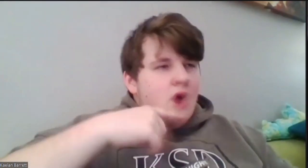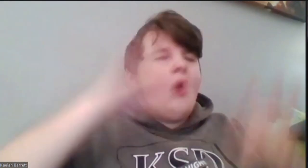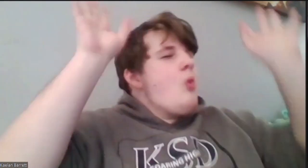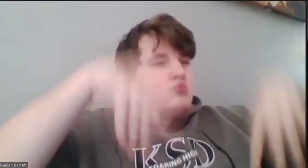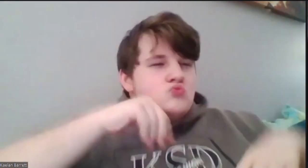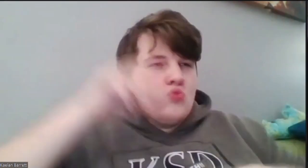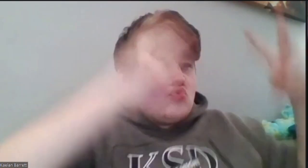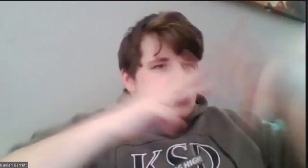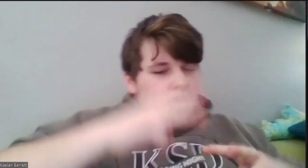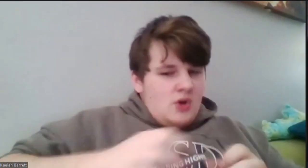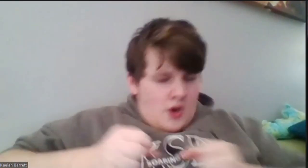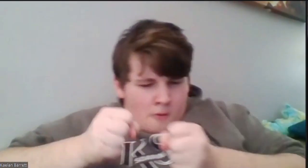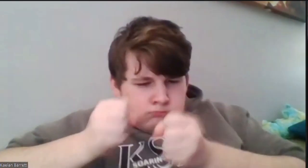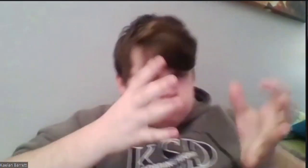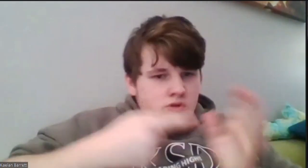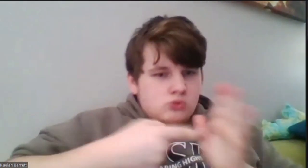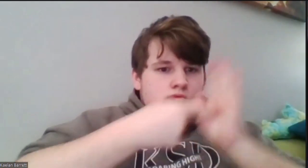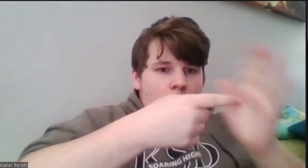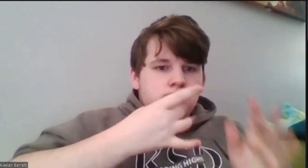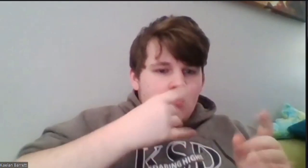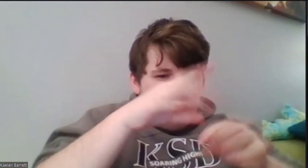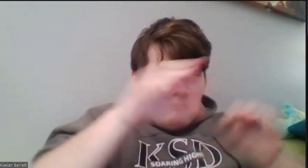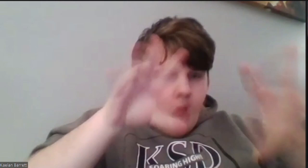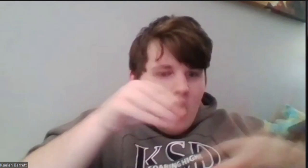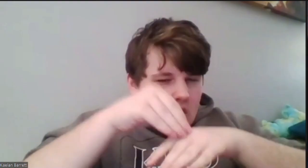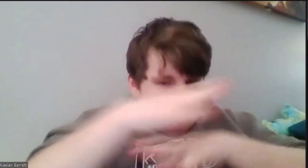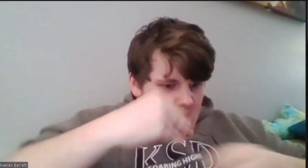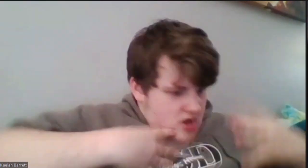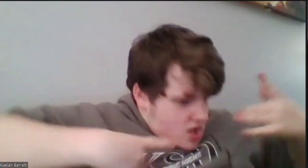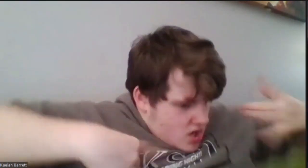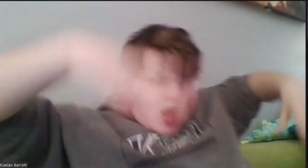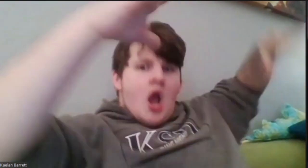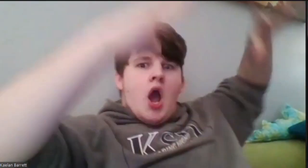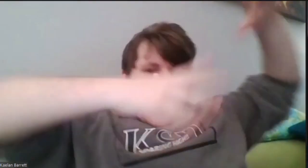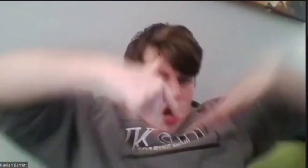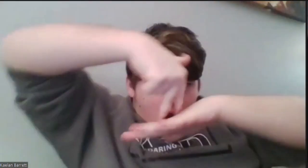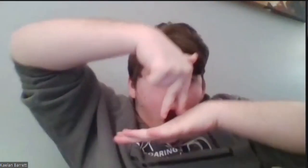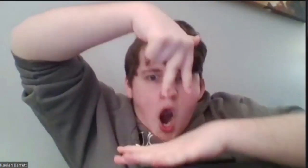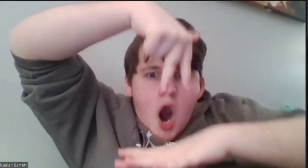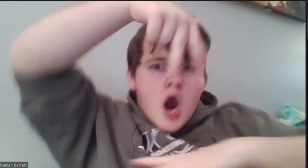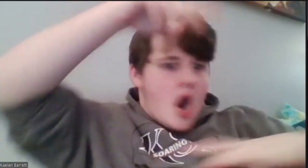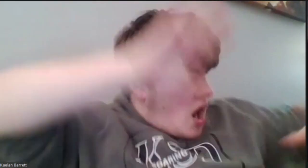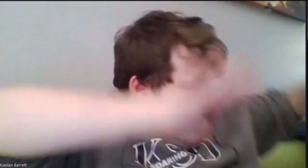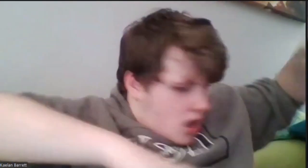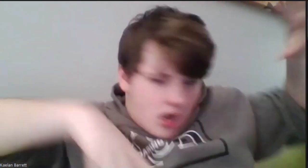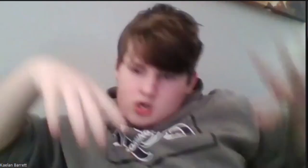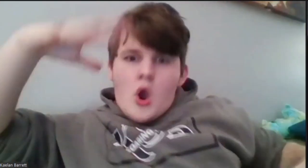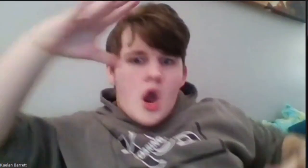you wanted to fly. I can't fly. There's no way. Don't worry. We'll use the magic. And off they went. Floating off of